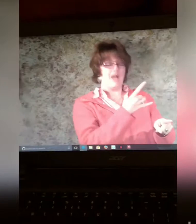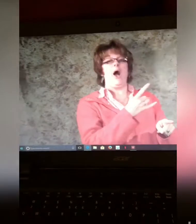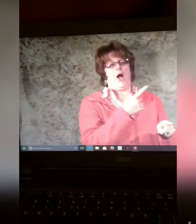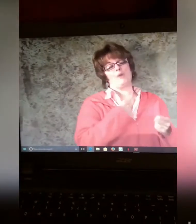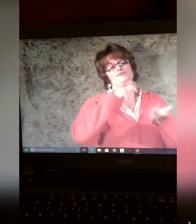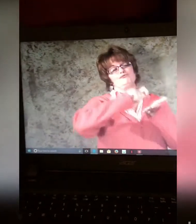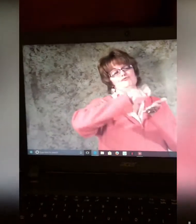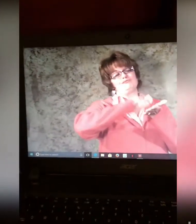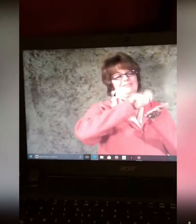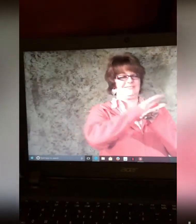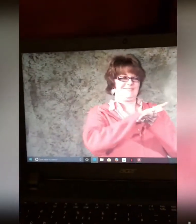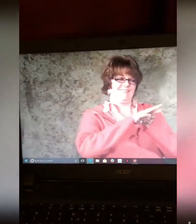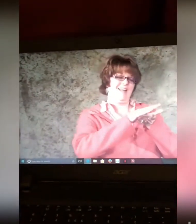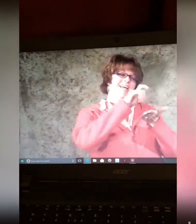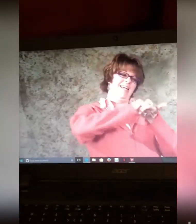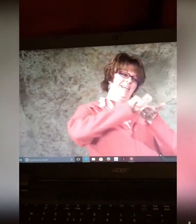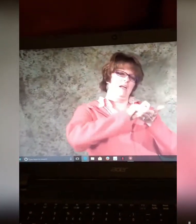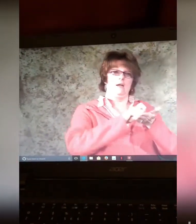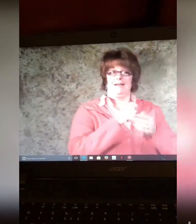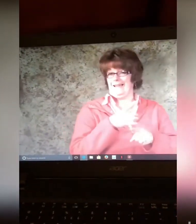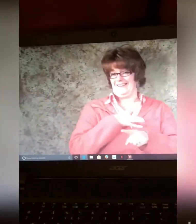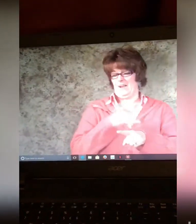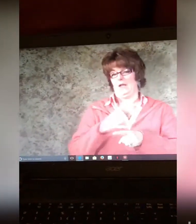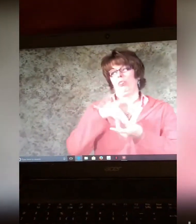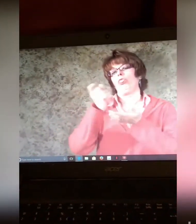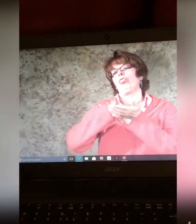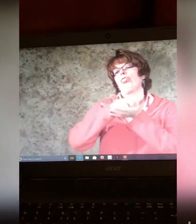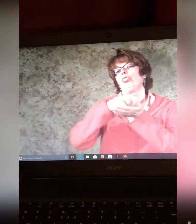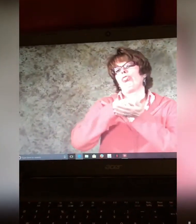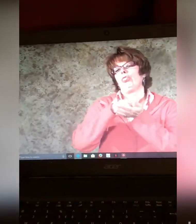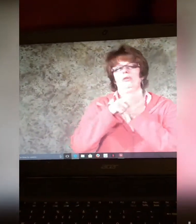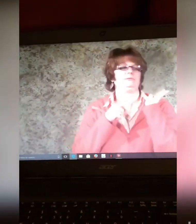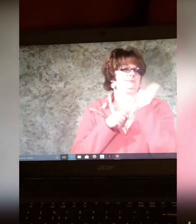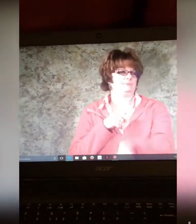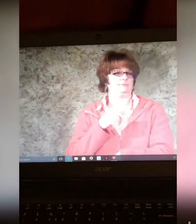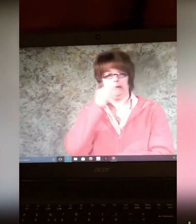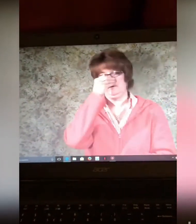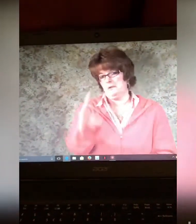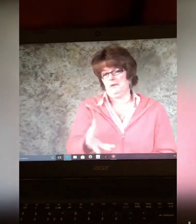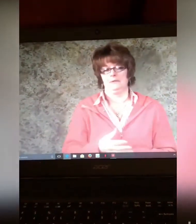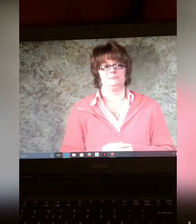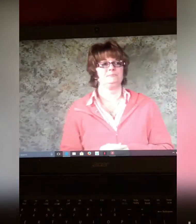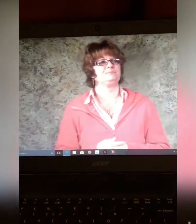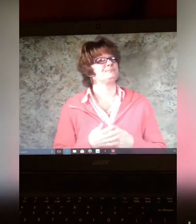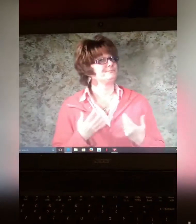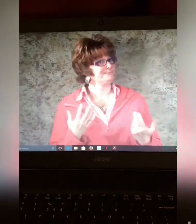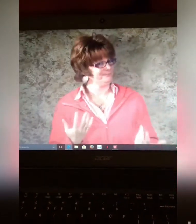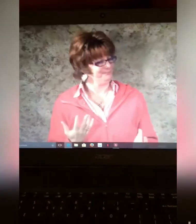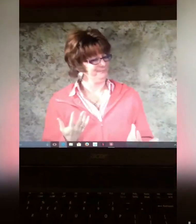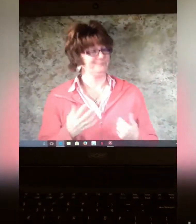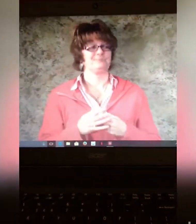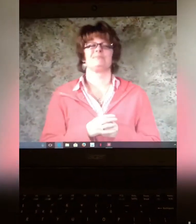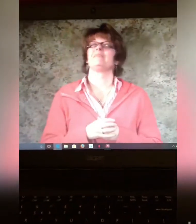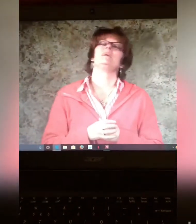class, and the people I liked, I would write it all nice and make it look pretty, and then the people I didn't like, I just threw it together. I didn't care.